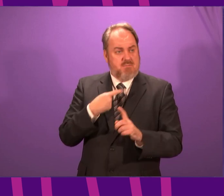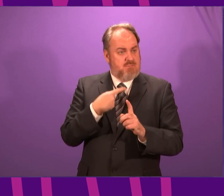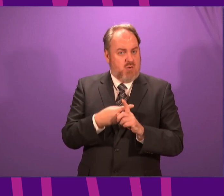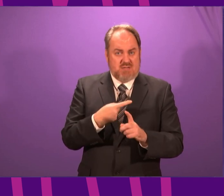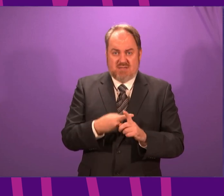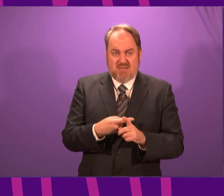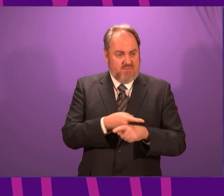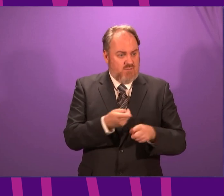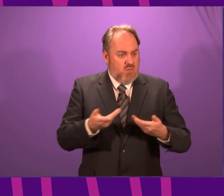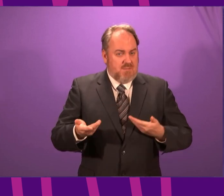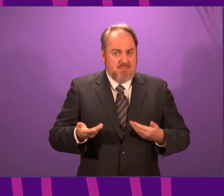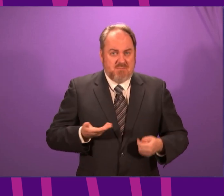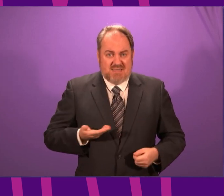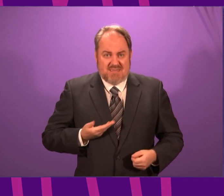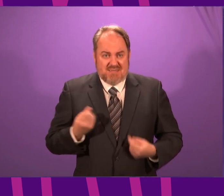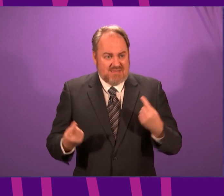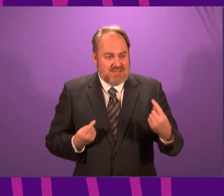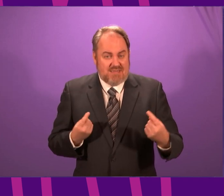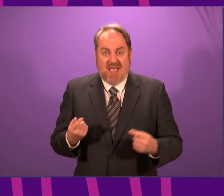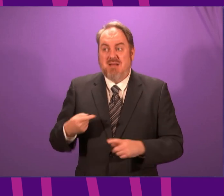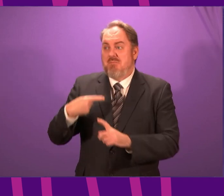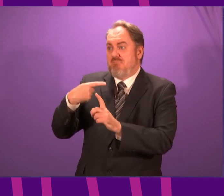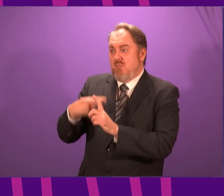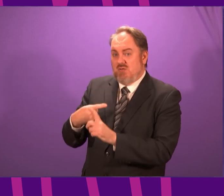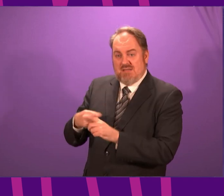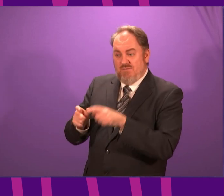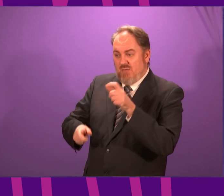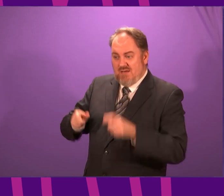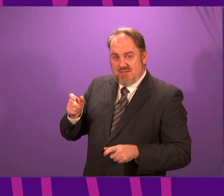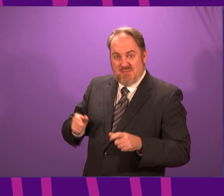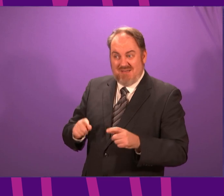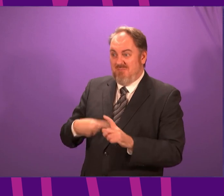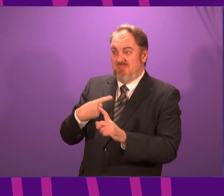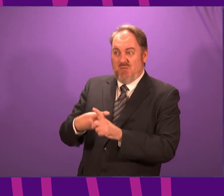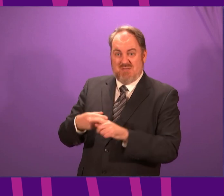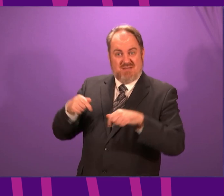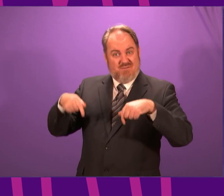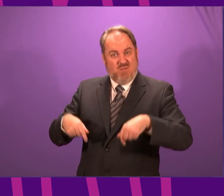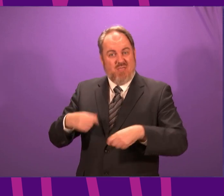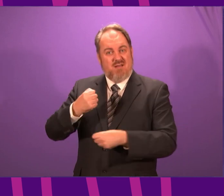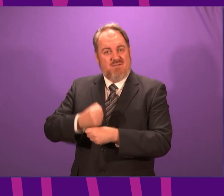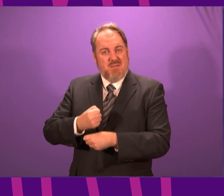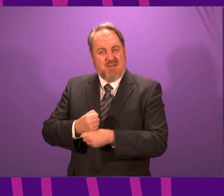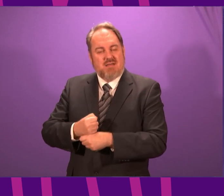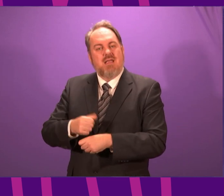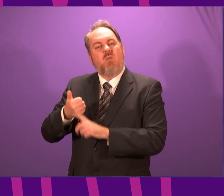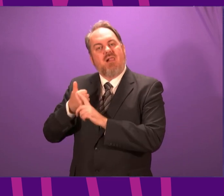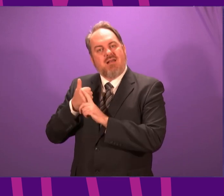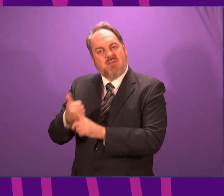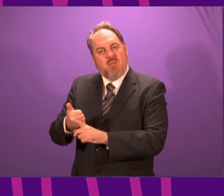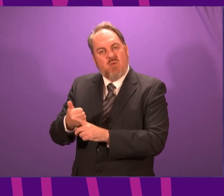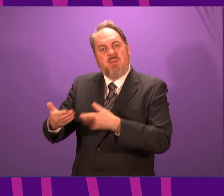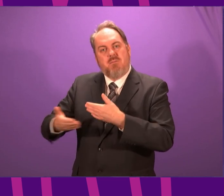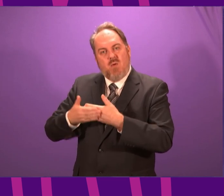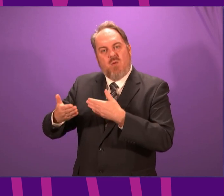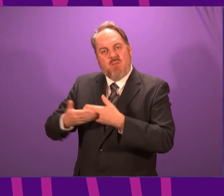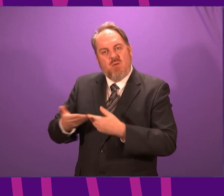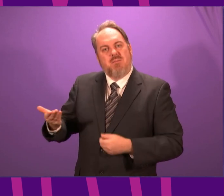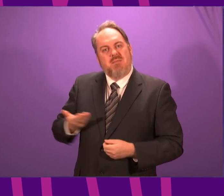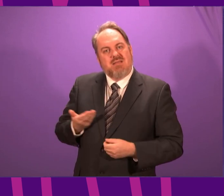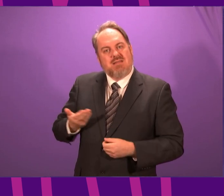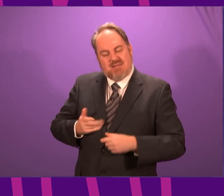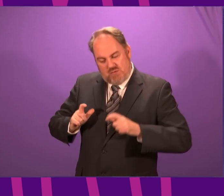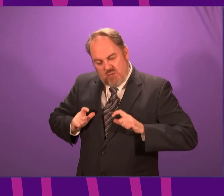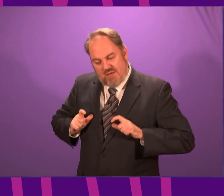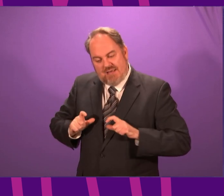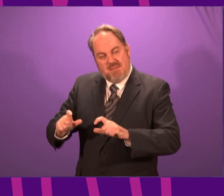adapt and change and keep their workers and customers safe. And I think it would benefit all of us by keeping more businesses afloat and more people in work. So I'm pleased